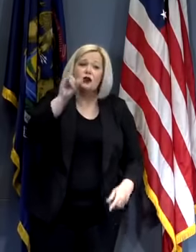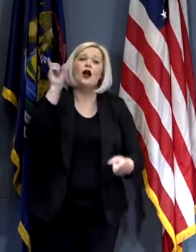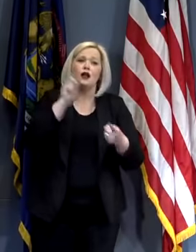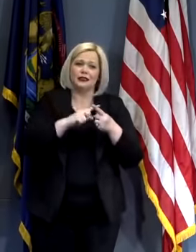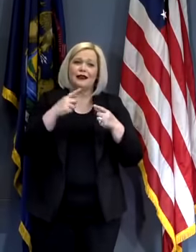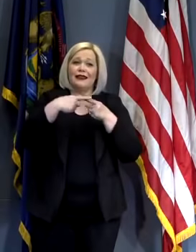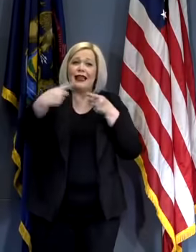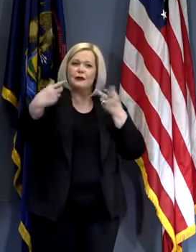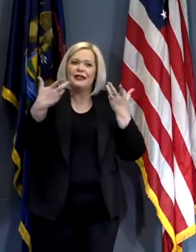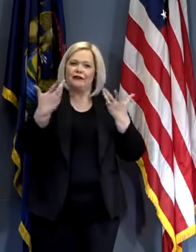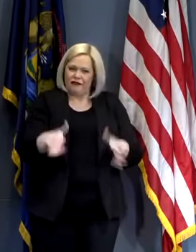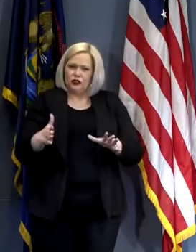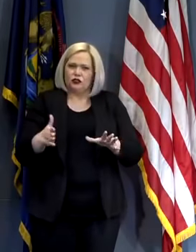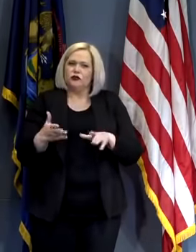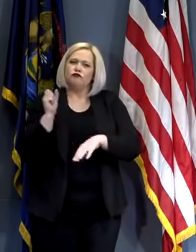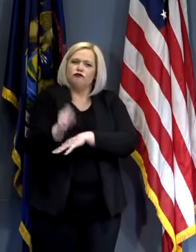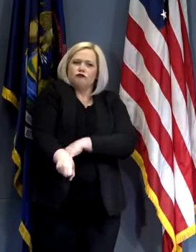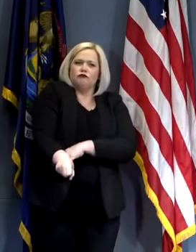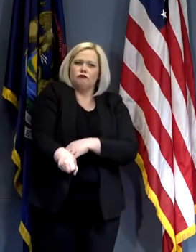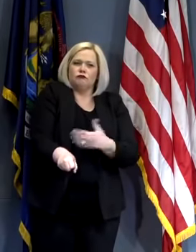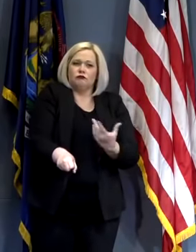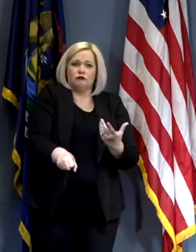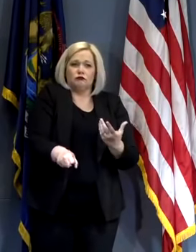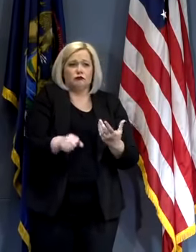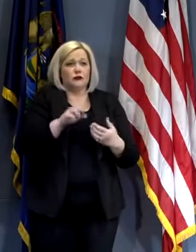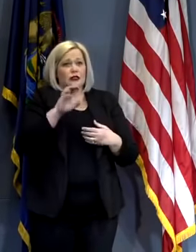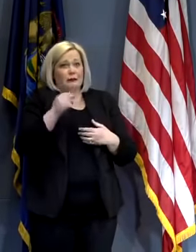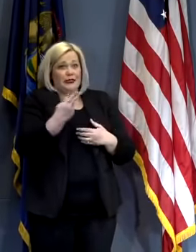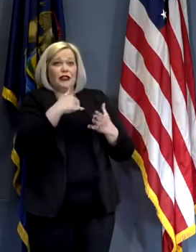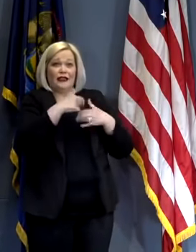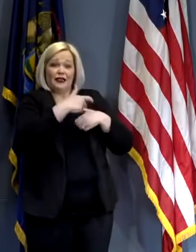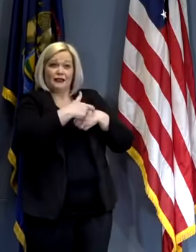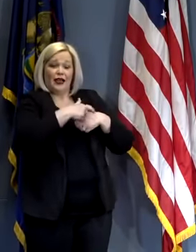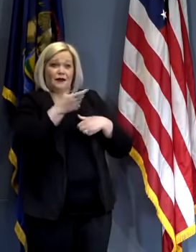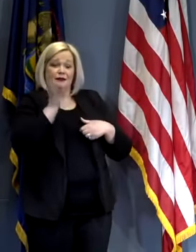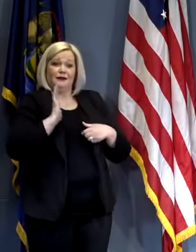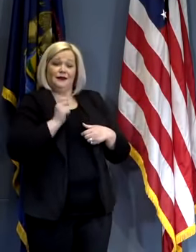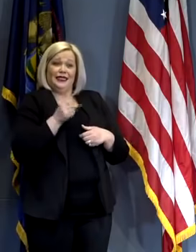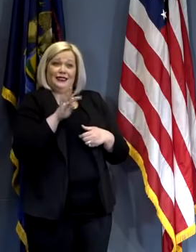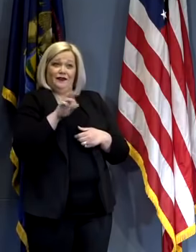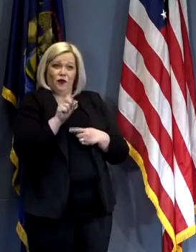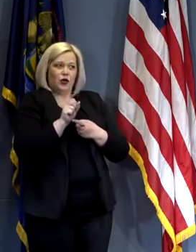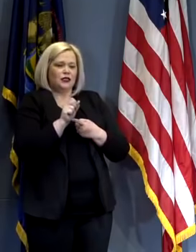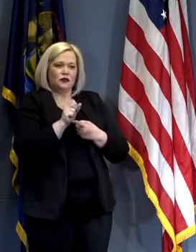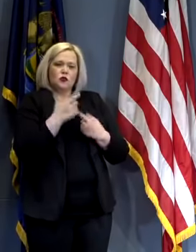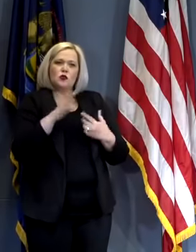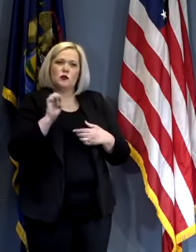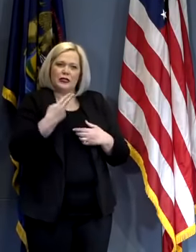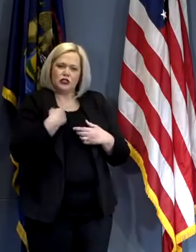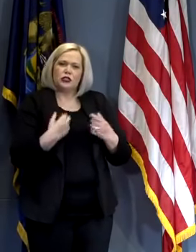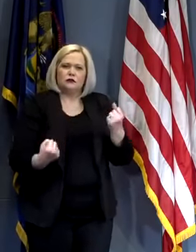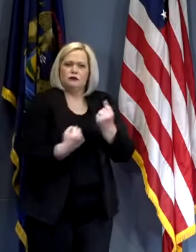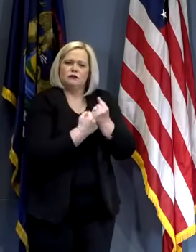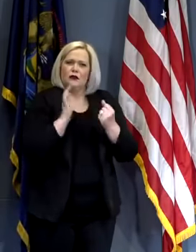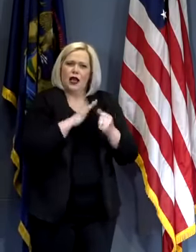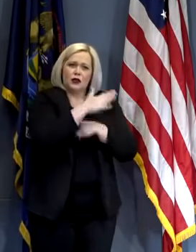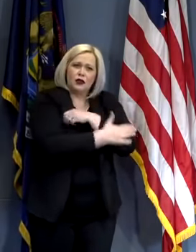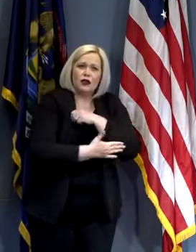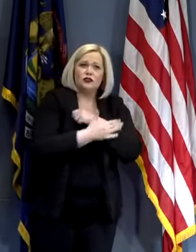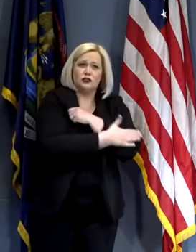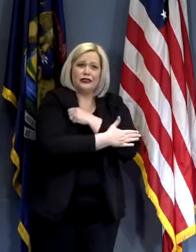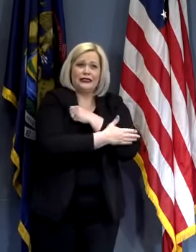No state shined more in those days than the state of Michigan. We are called to act again. It is our time